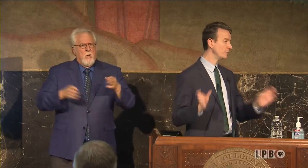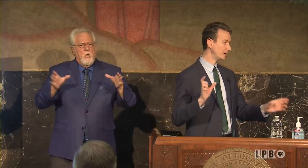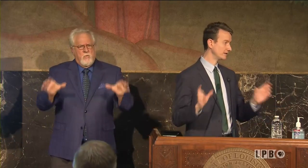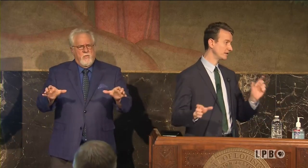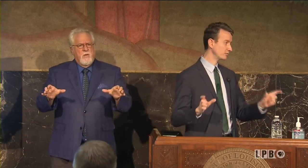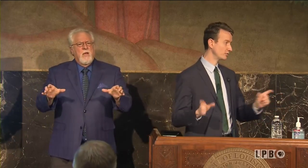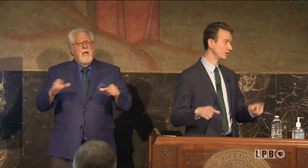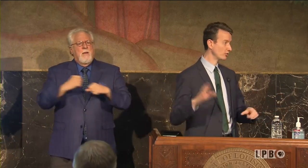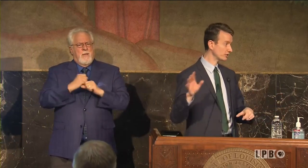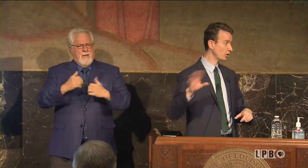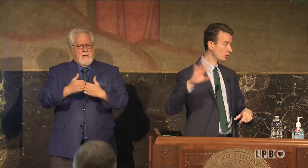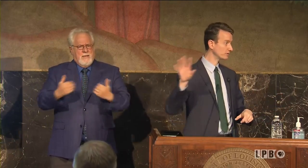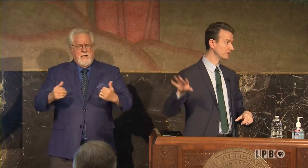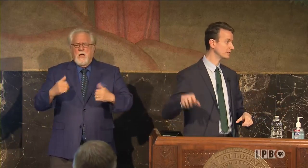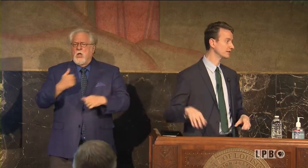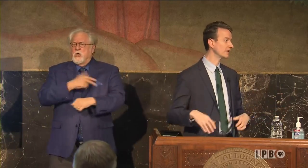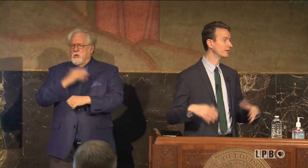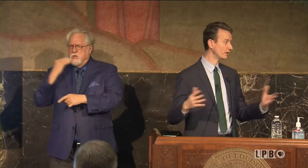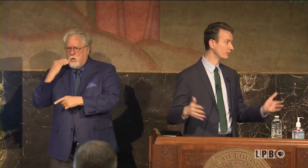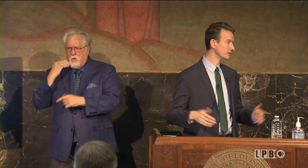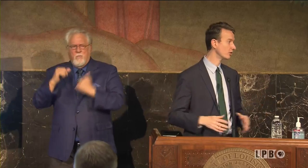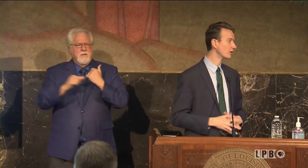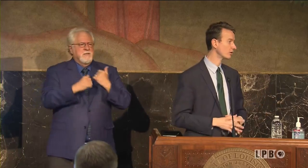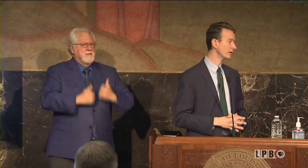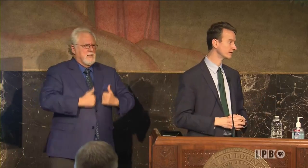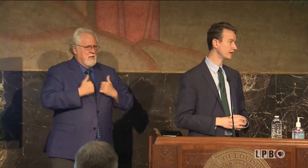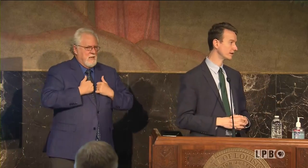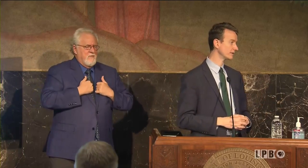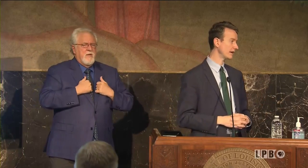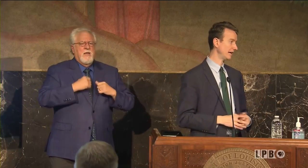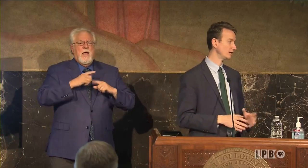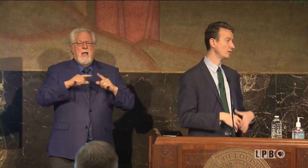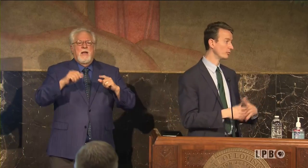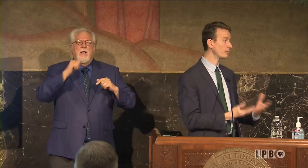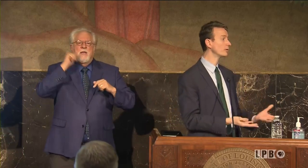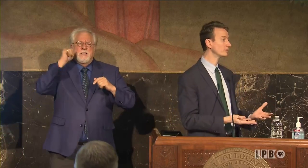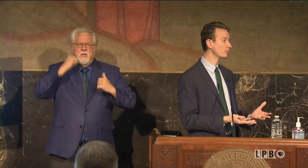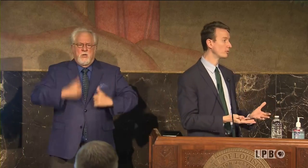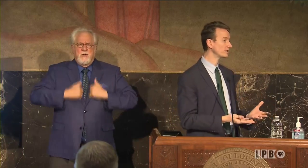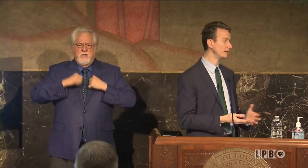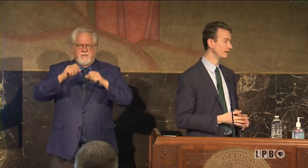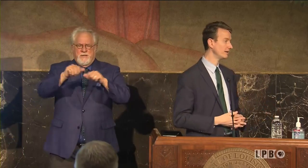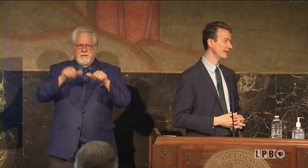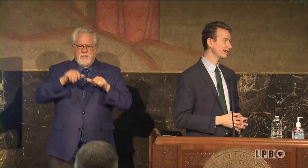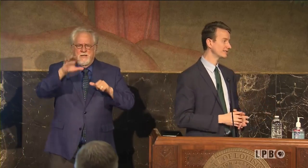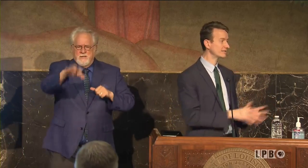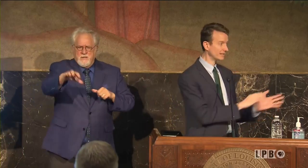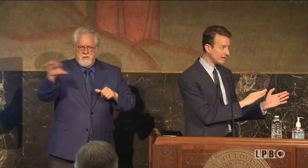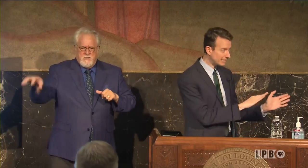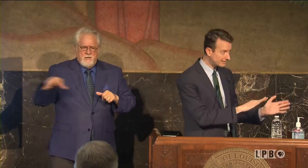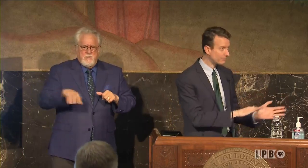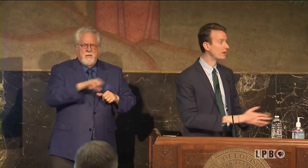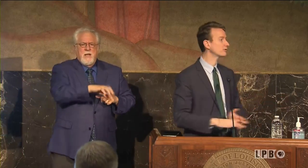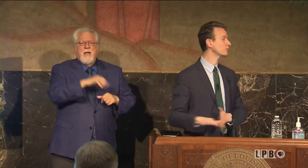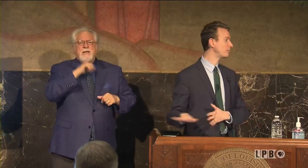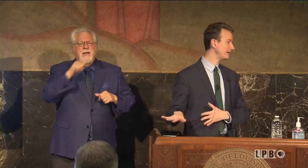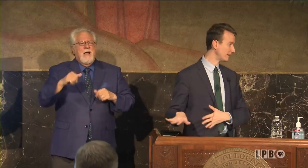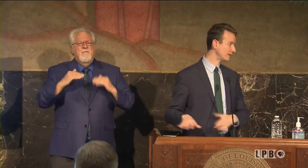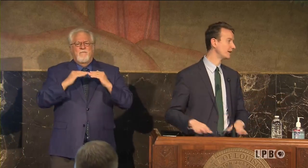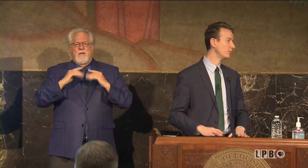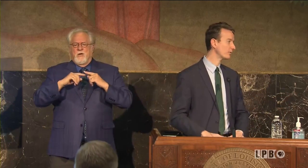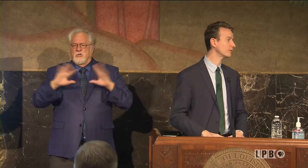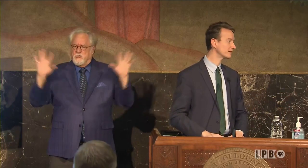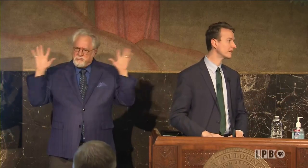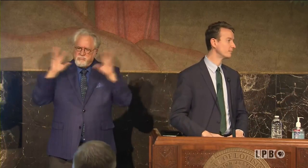And we do make a distinction between nursing homes and assisted living and other adult congregate settings in the way that we report the data, because it's not fair to sort of